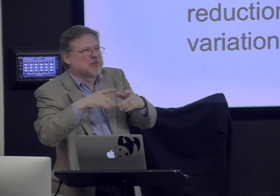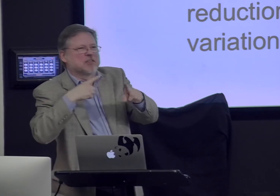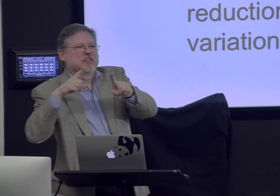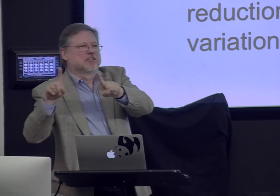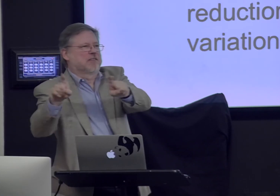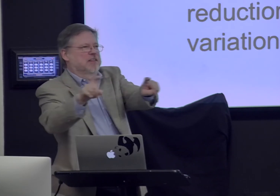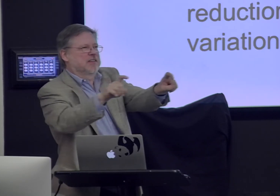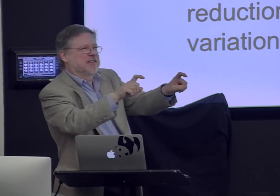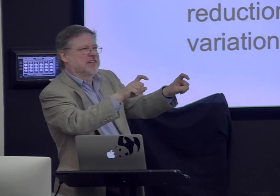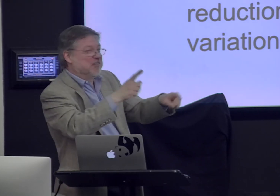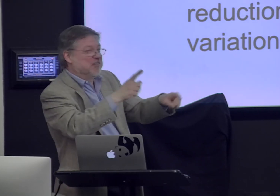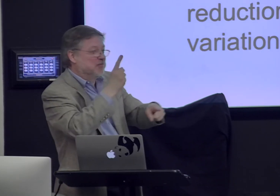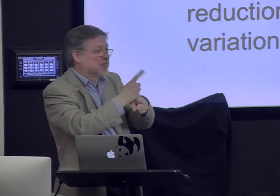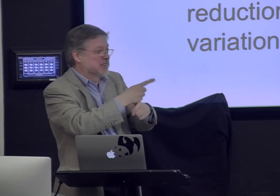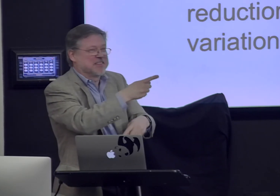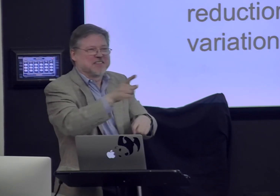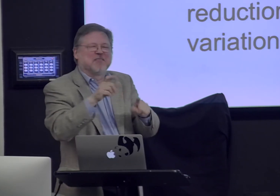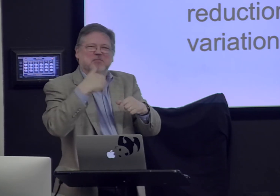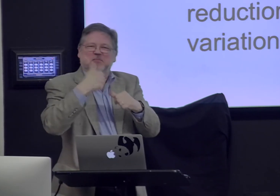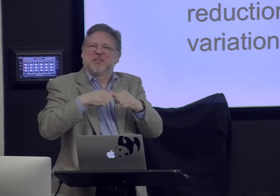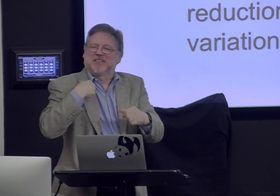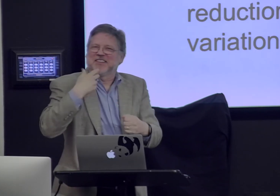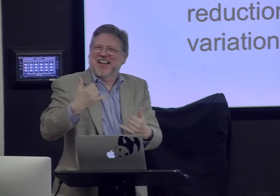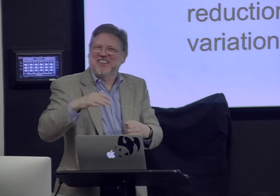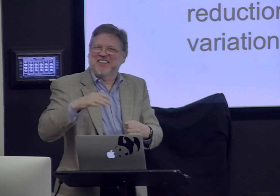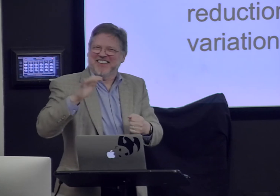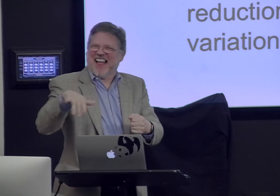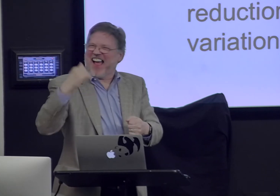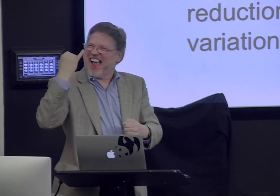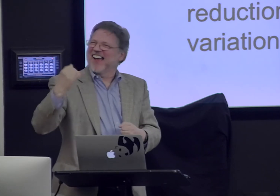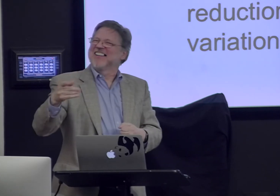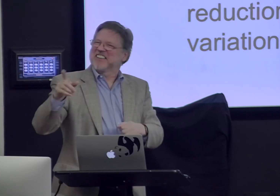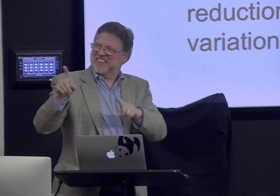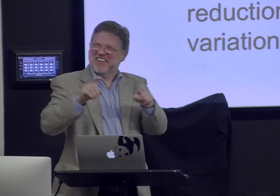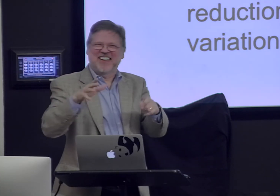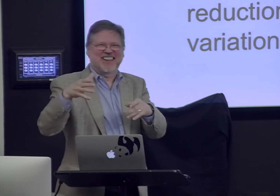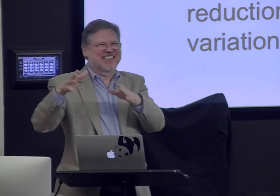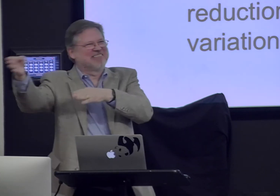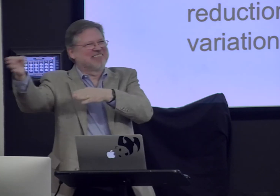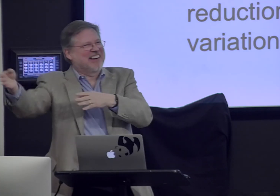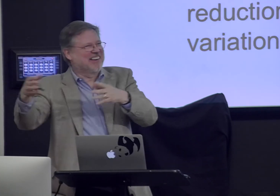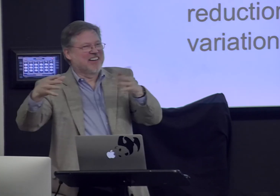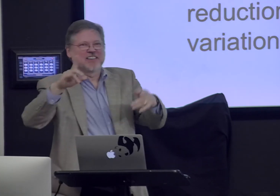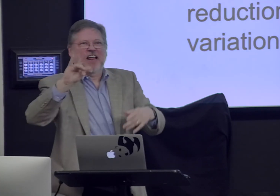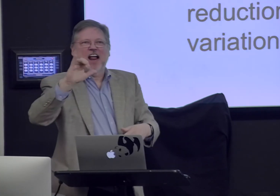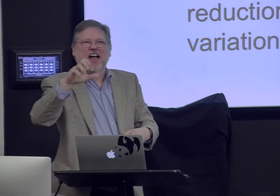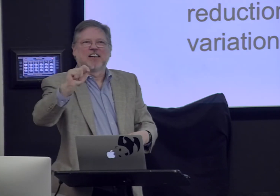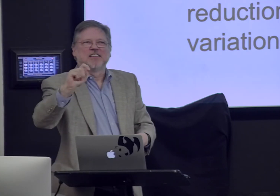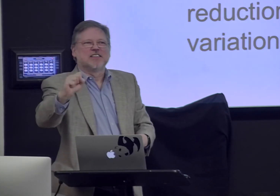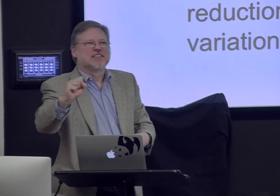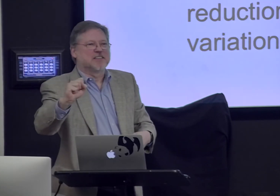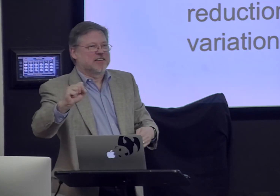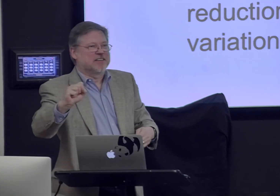I've also seen question, or the sign, the form for question used productively in a sign for